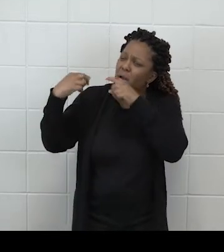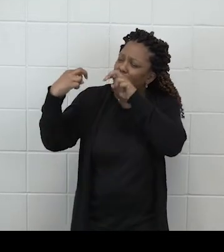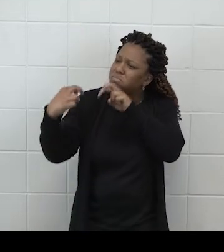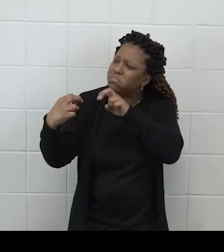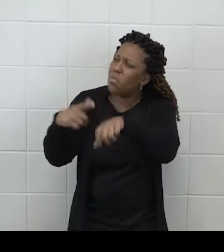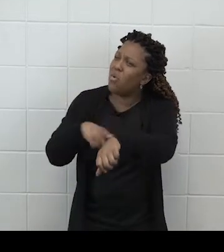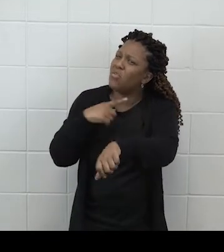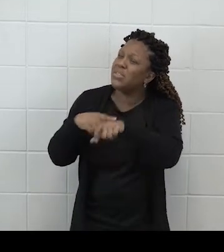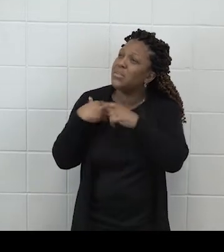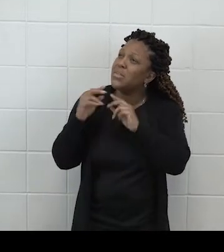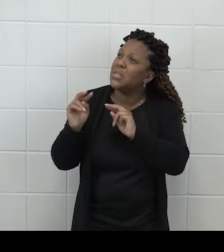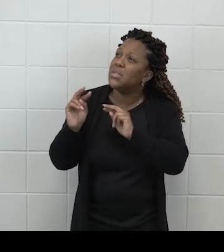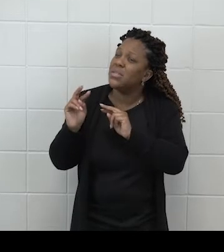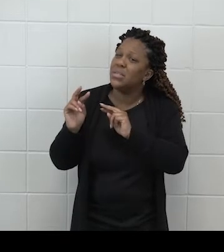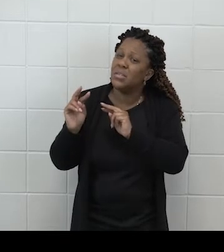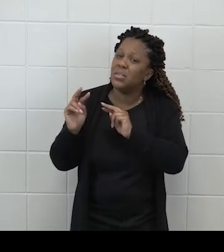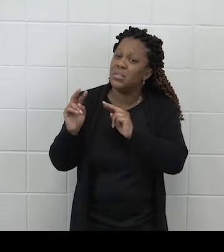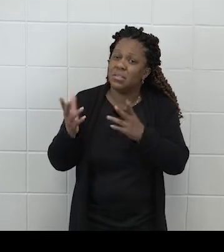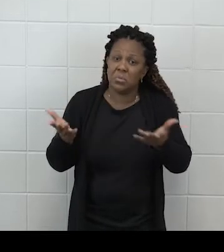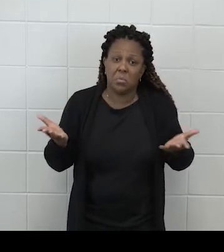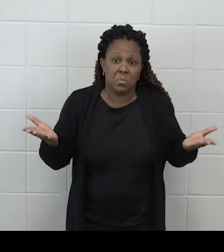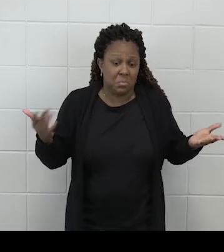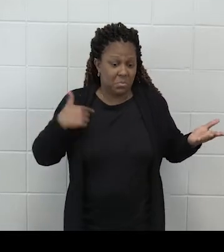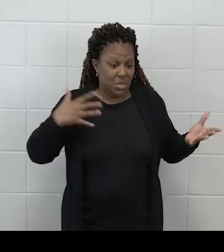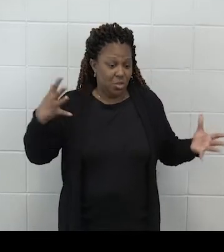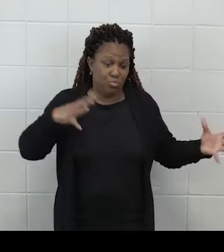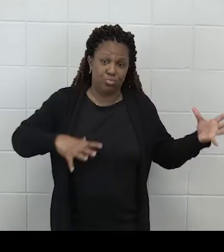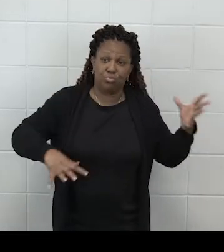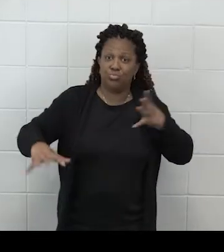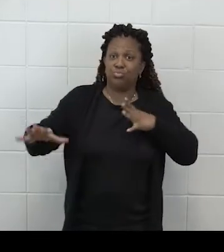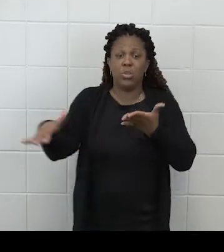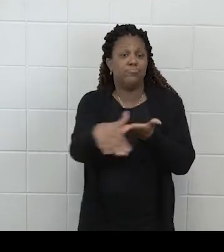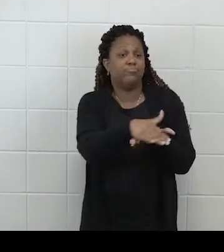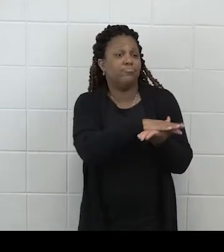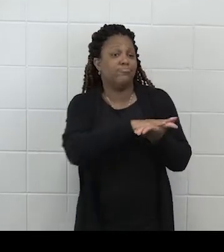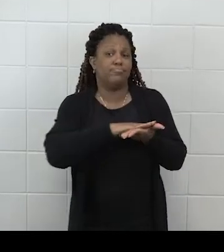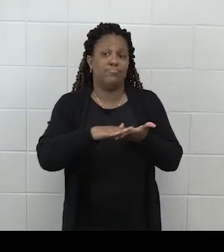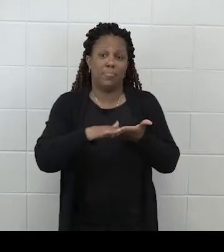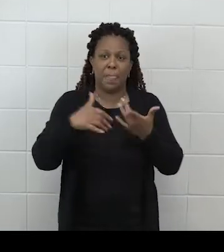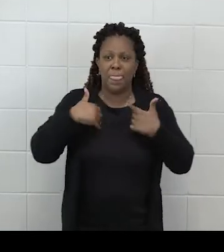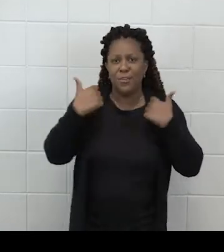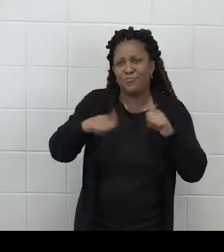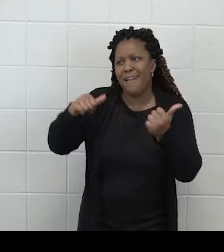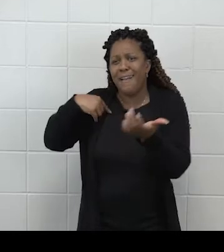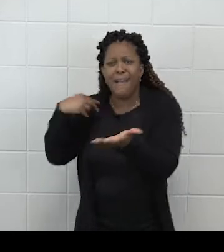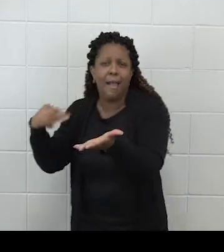I wore my best clothes, and I even pulled out my best moves to try and get your attention.